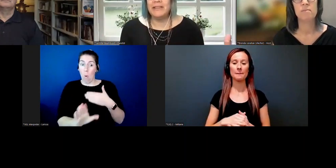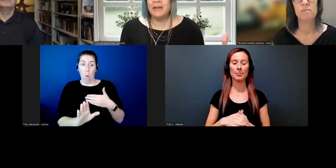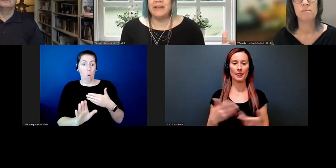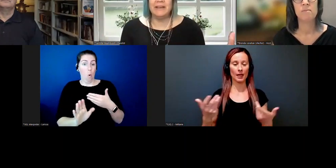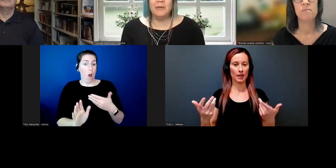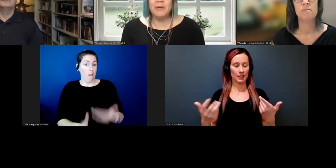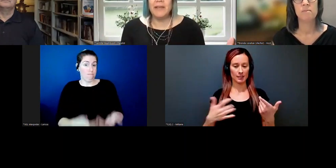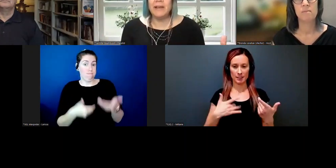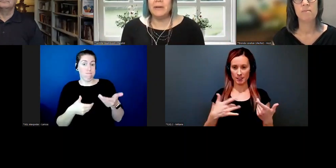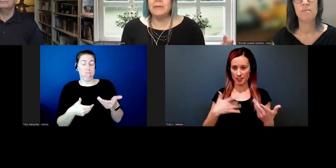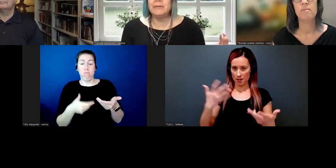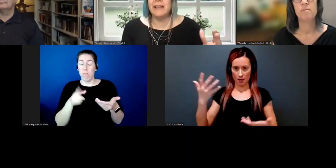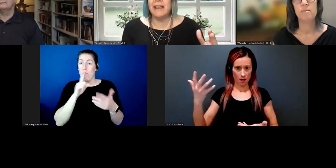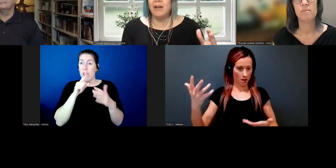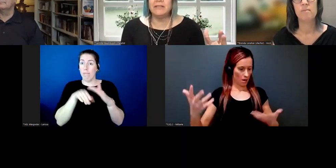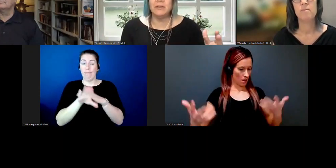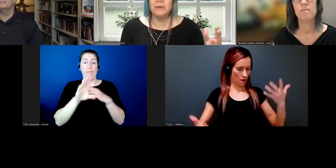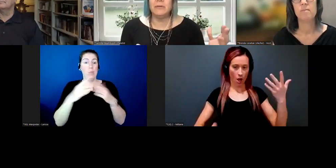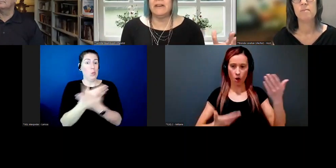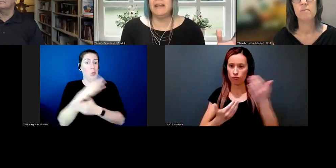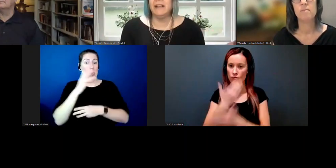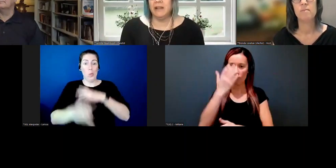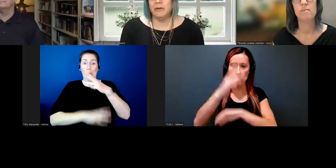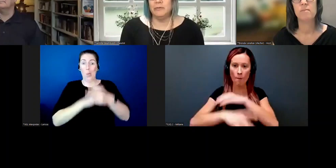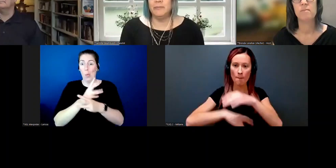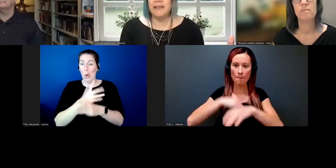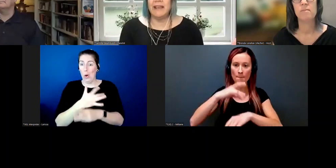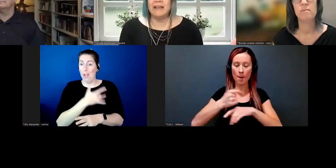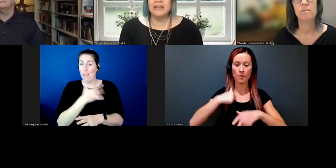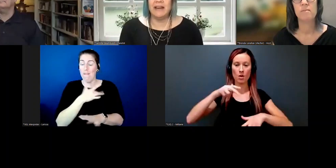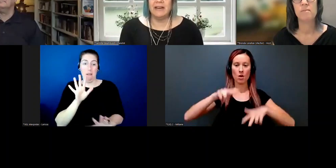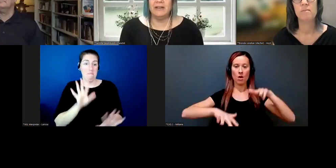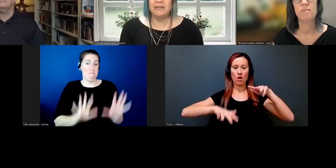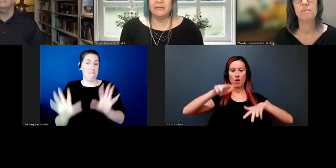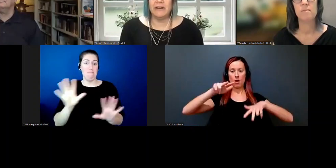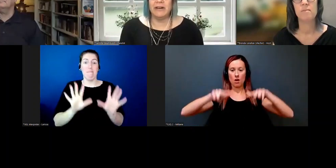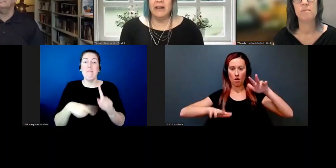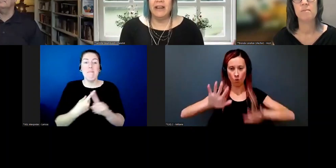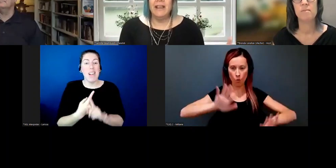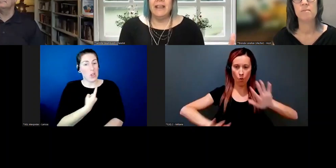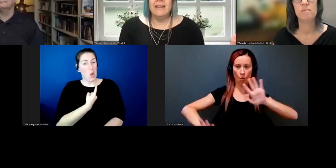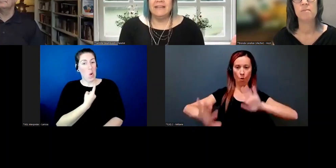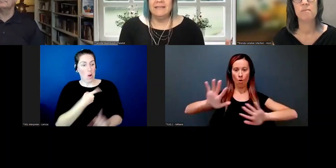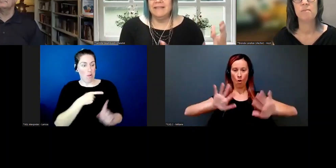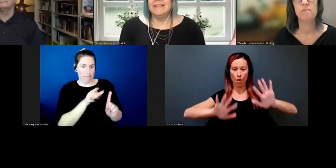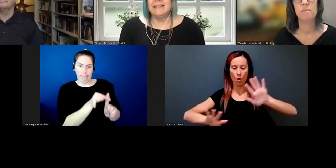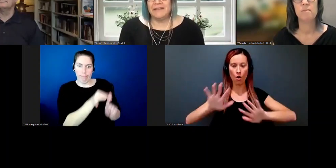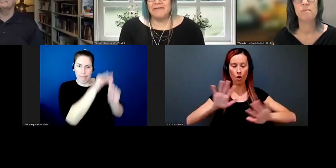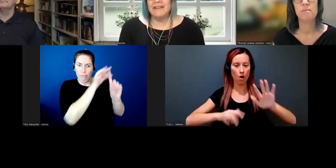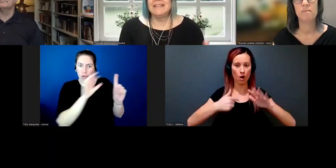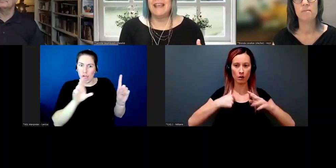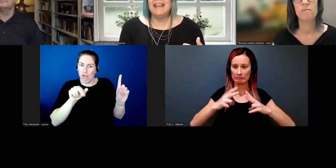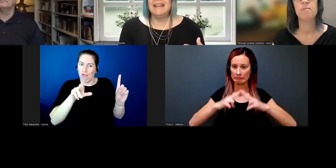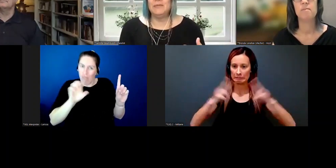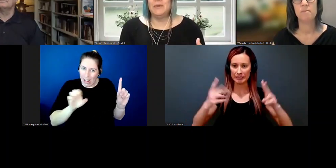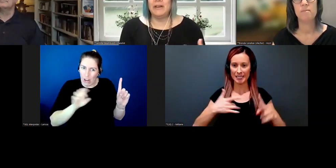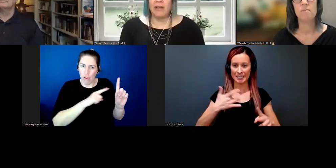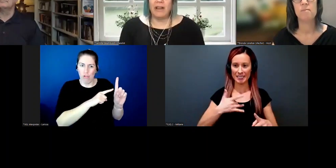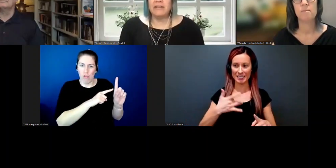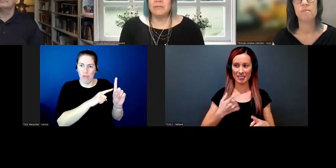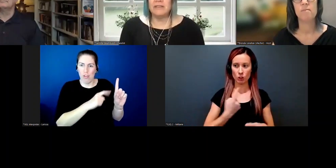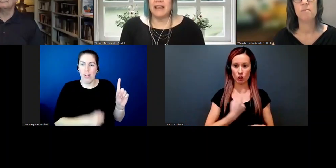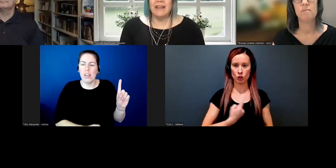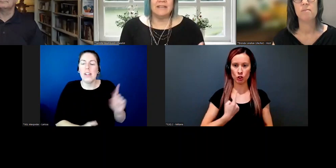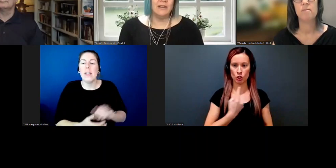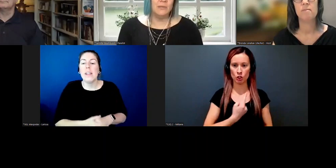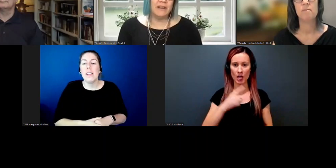world that we didn't know about. And also we were very alone because she had an ultra rare difference. And what her doctors